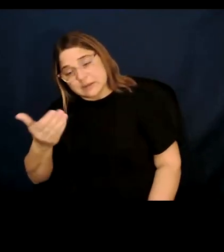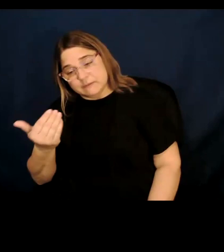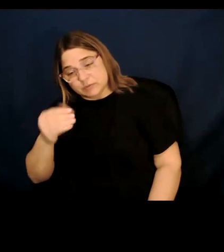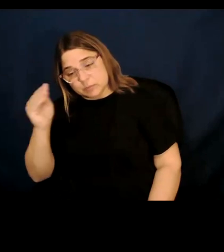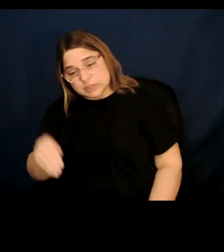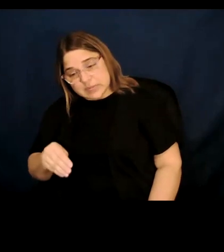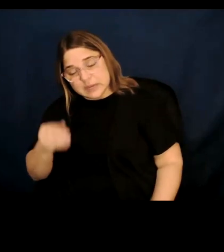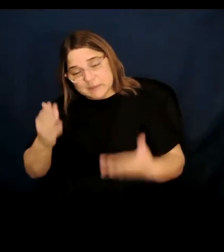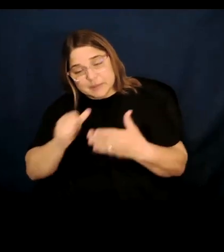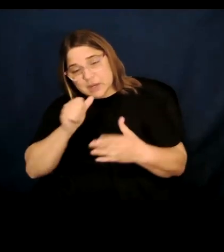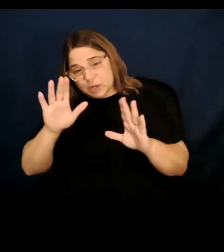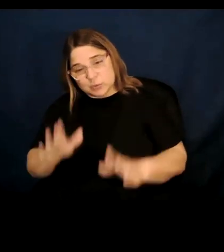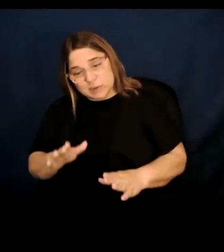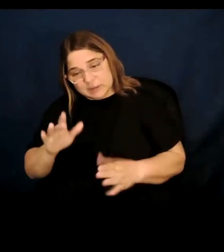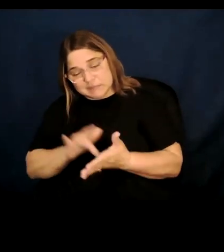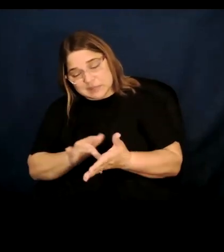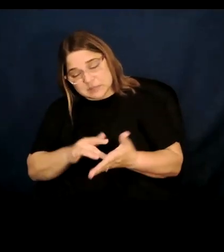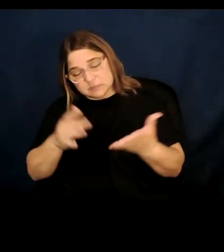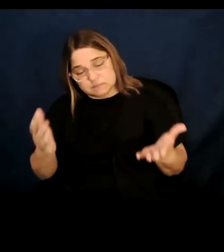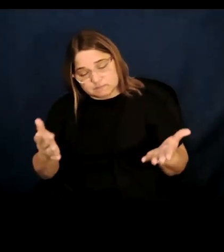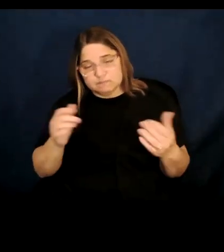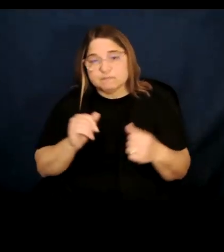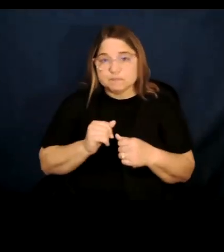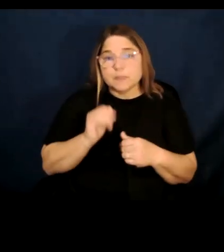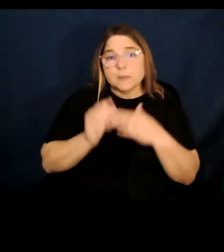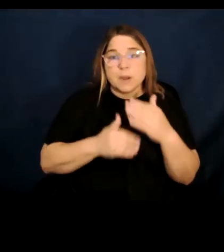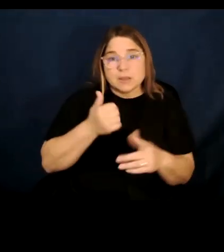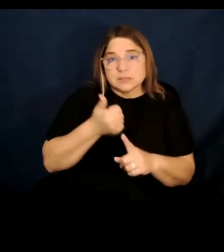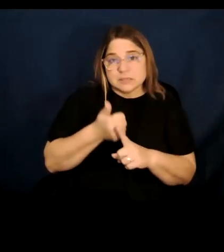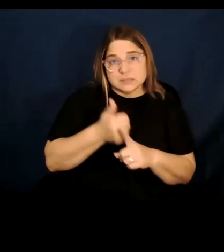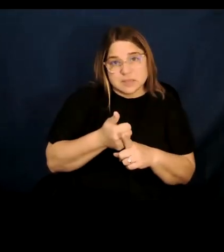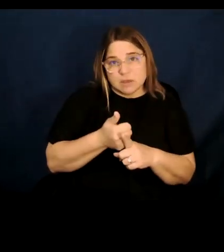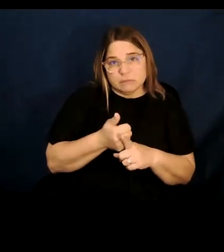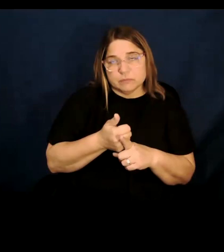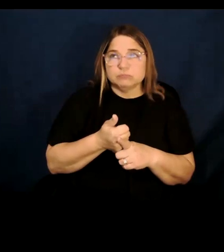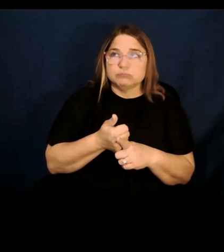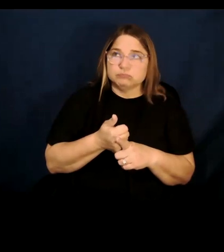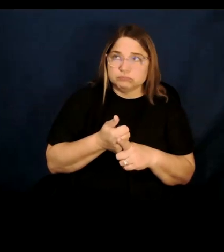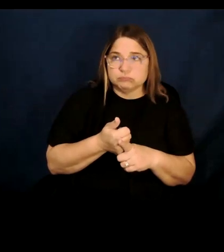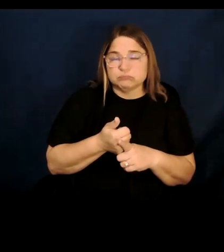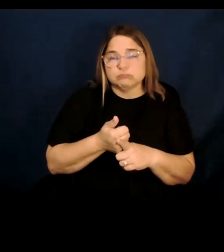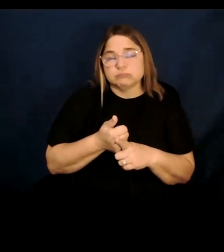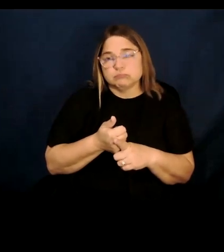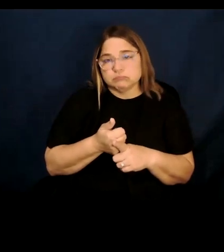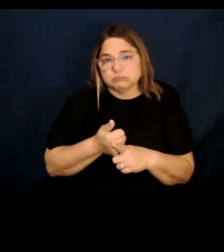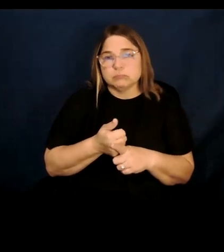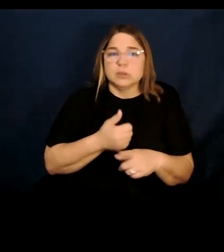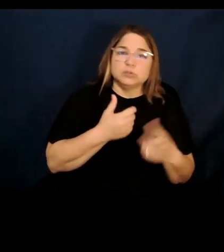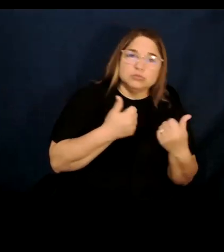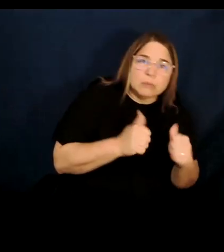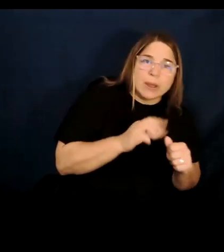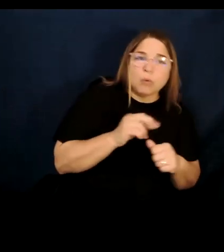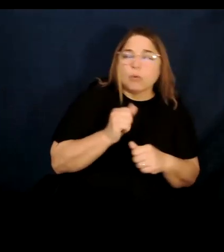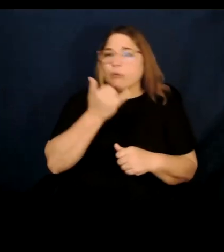And then maybe it's not such a good thing. So the process itself often necessitates a trial and error of agents